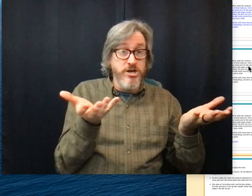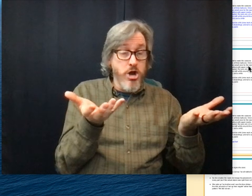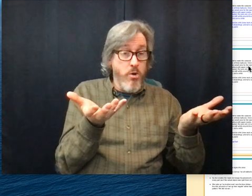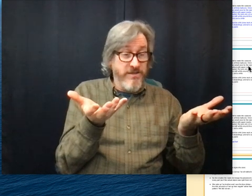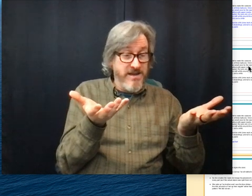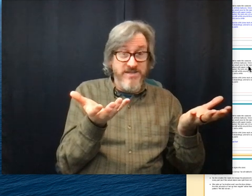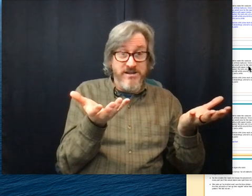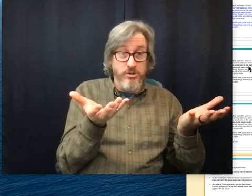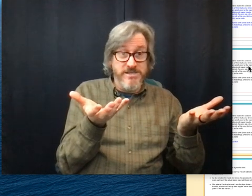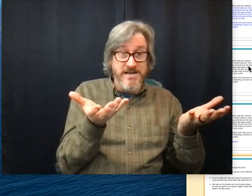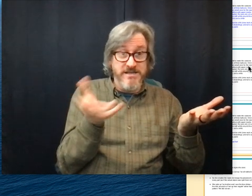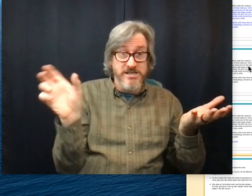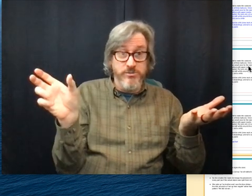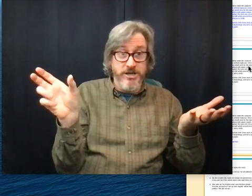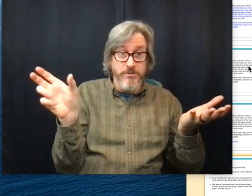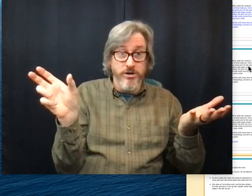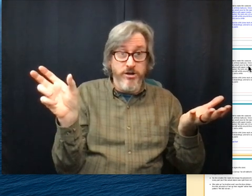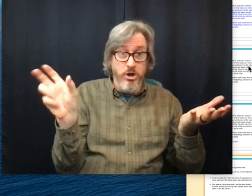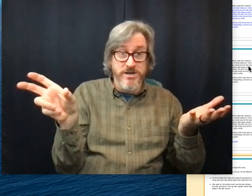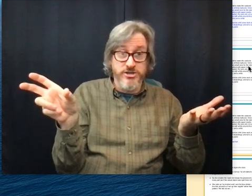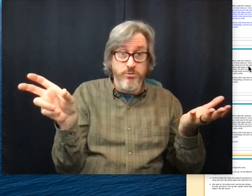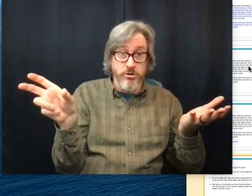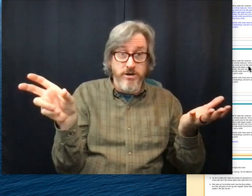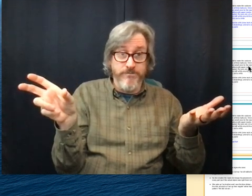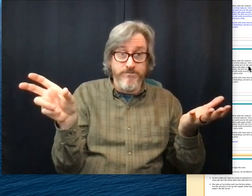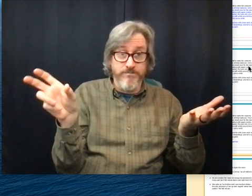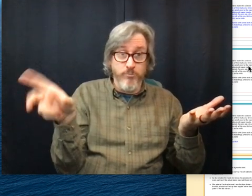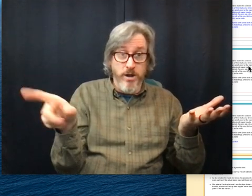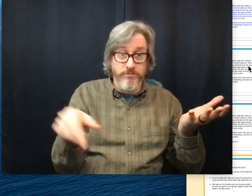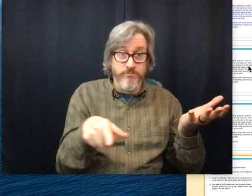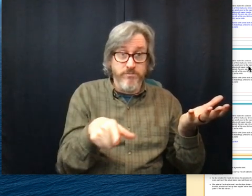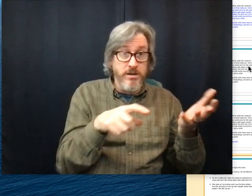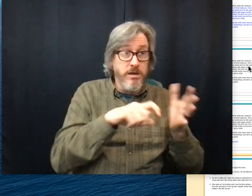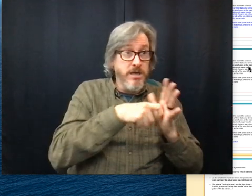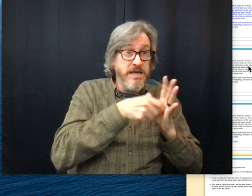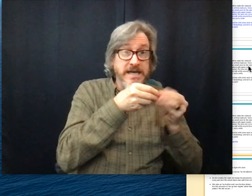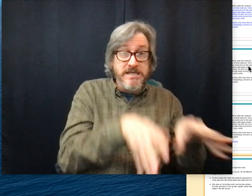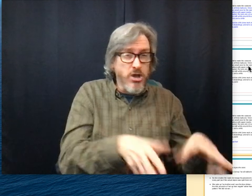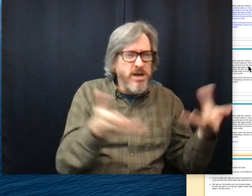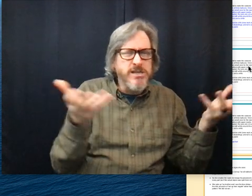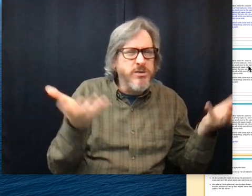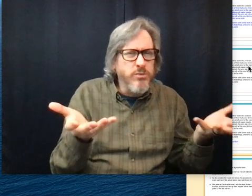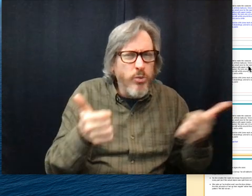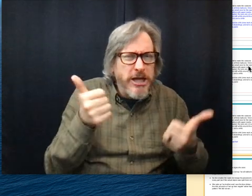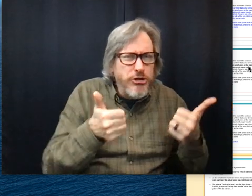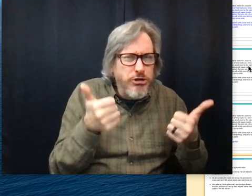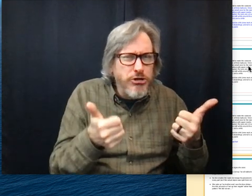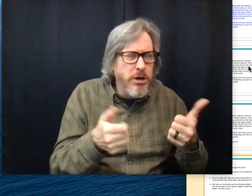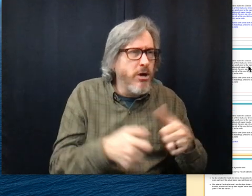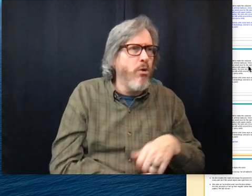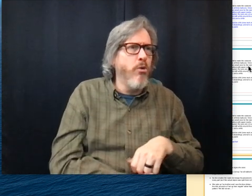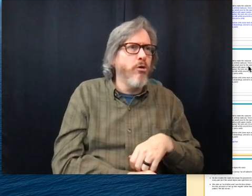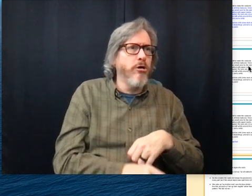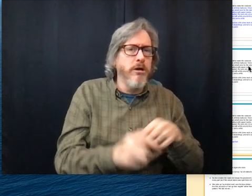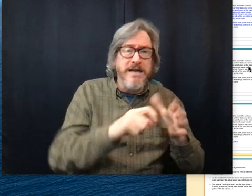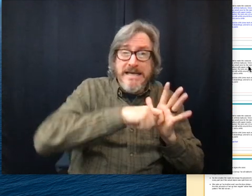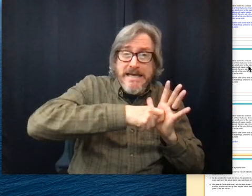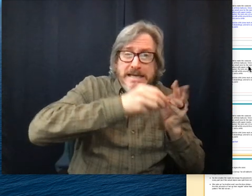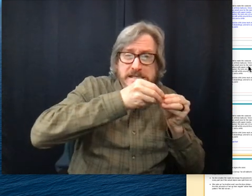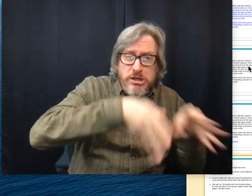And we know at the end of those sentences, we can put a question word, right? What? Keys lost which?